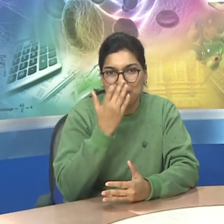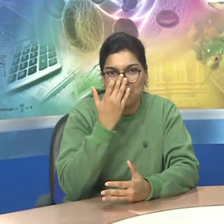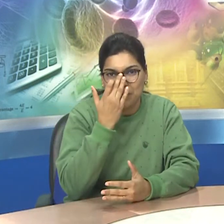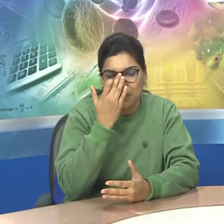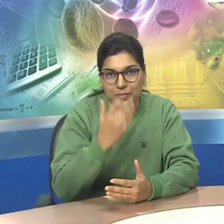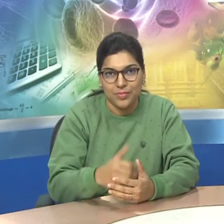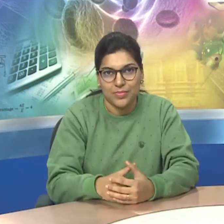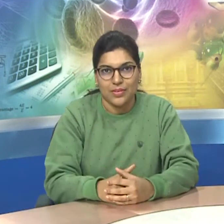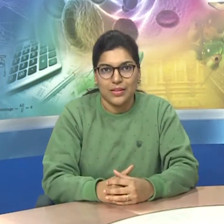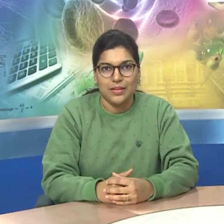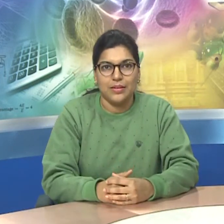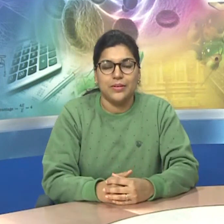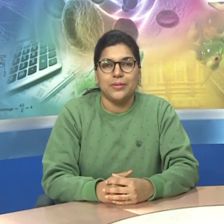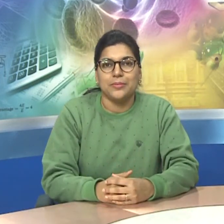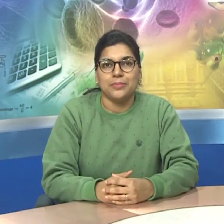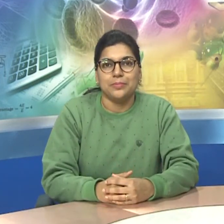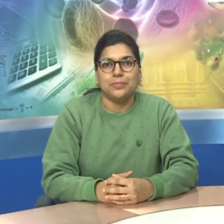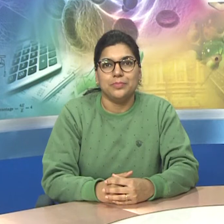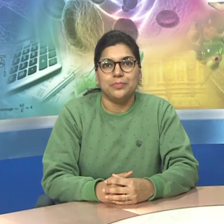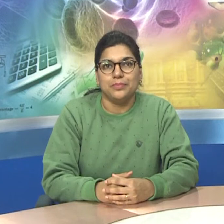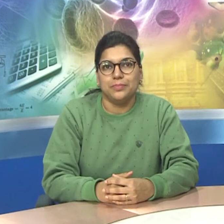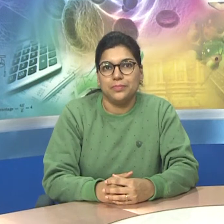and her eyes began.